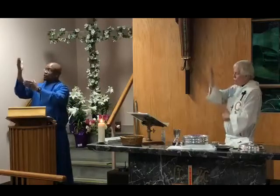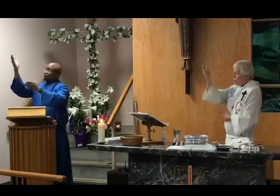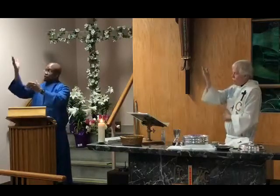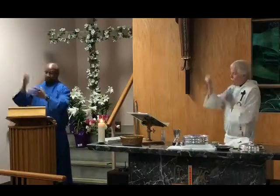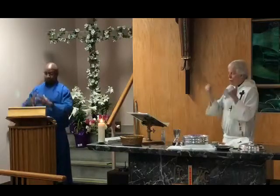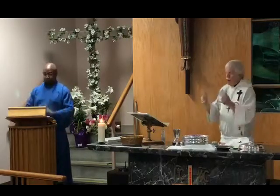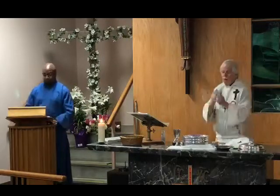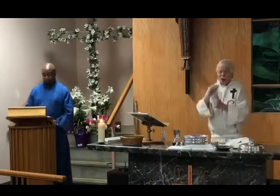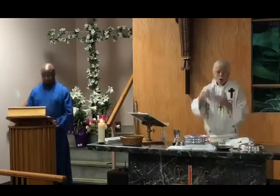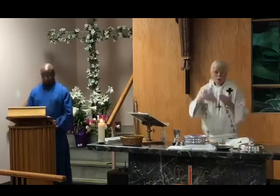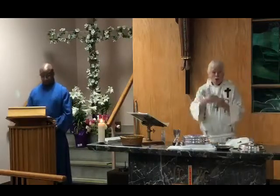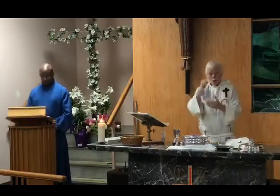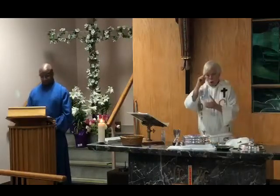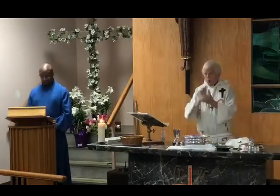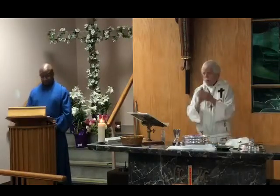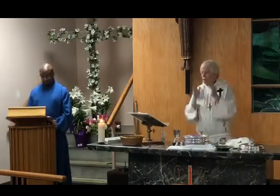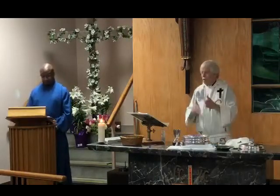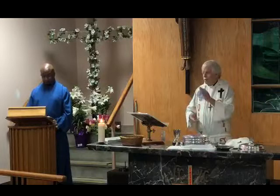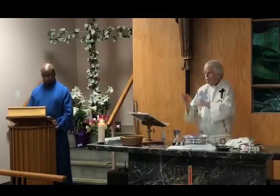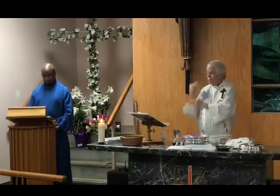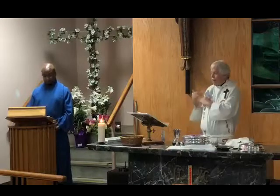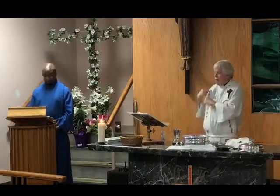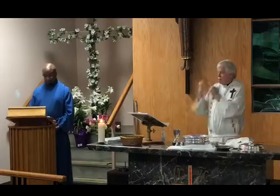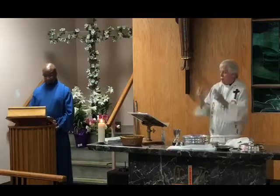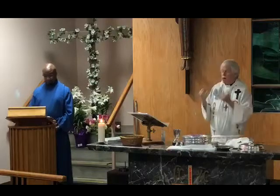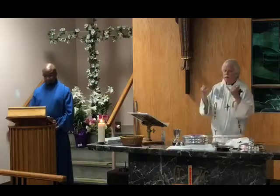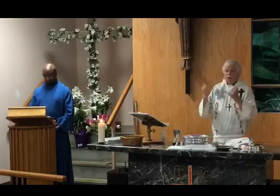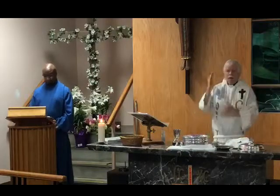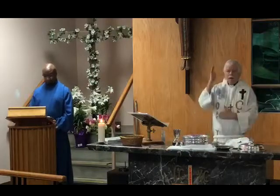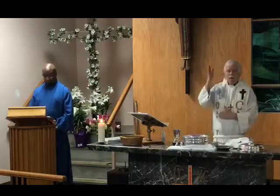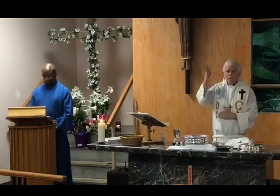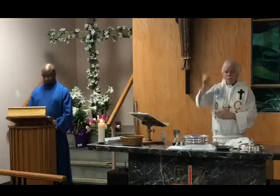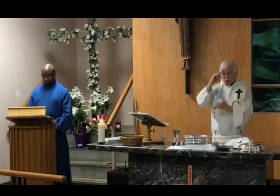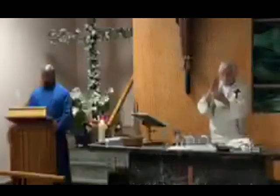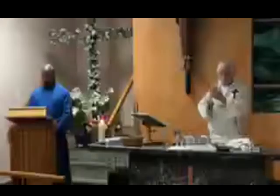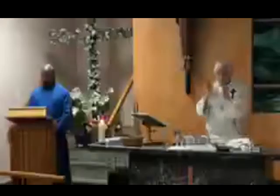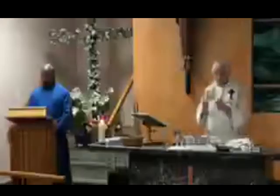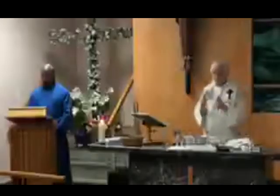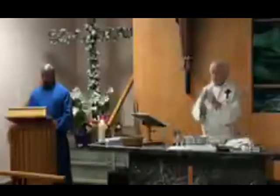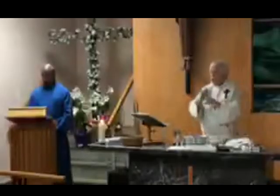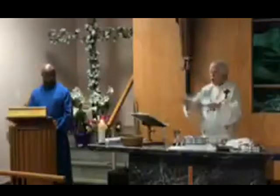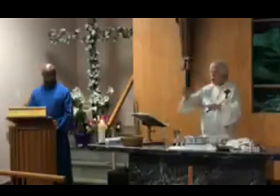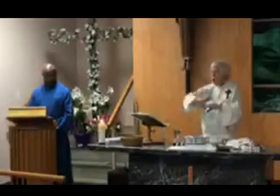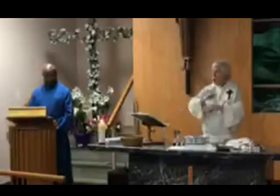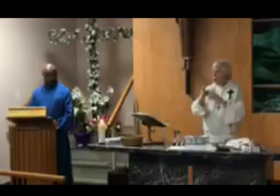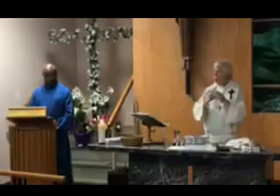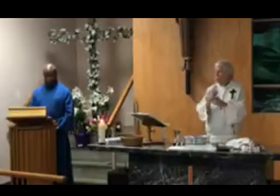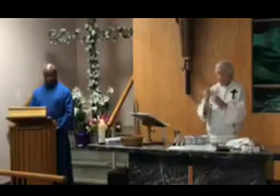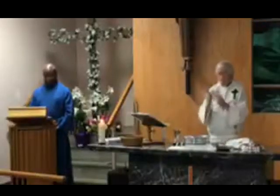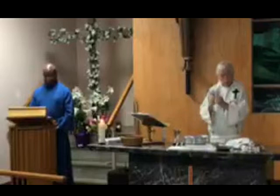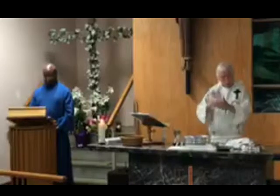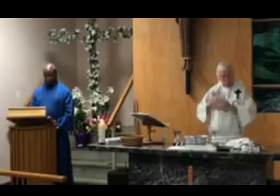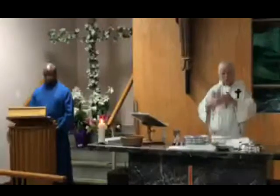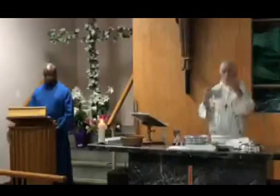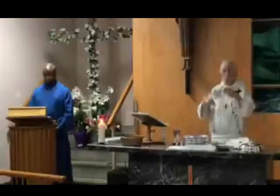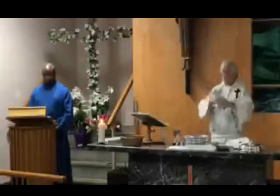in you. Now with all believers, past, present, and future believers, with the whole